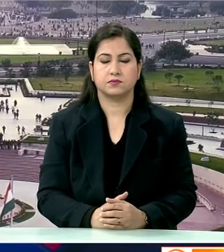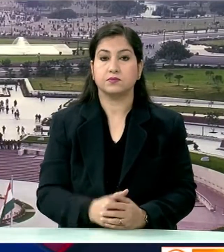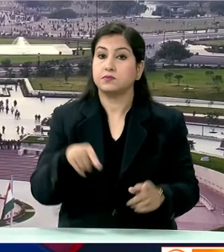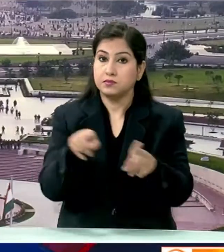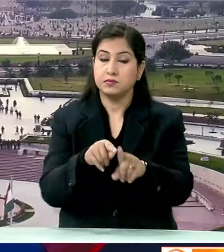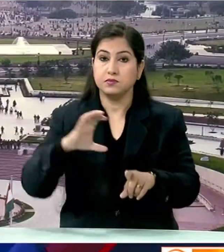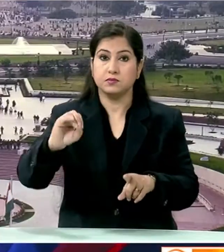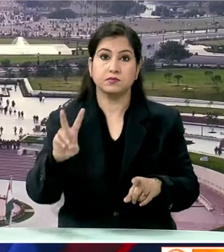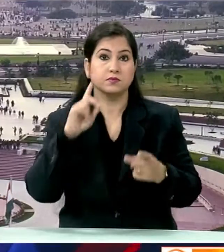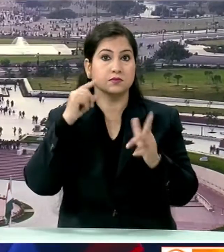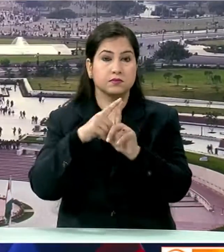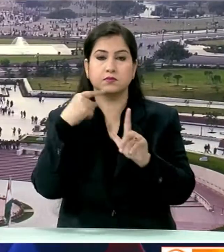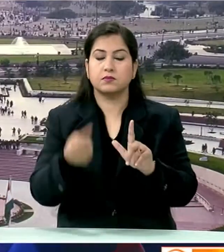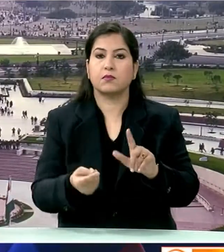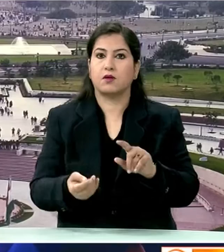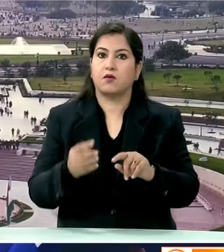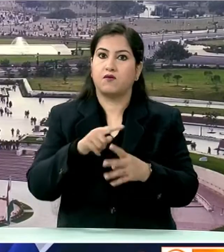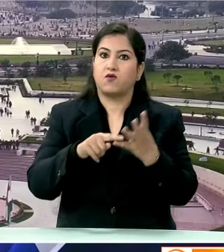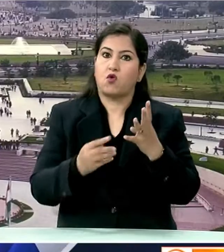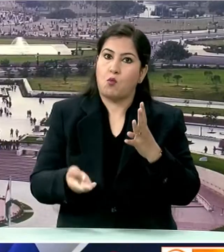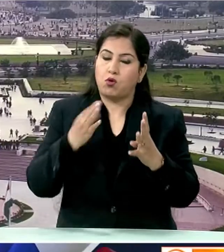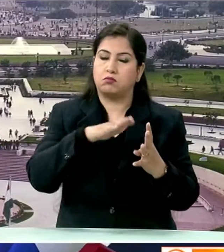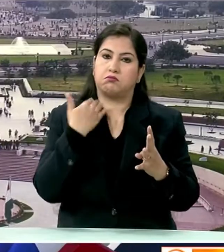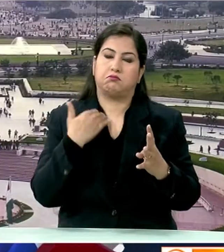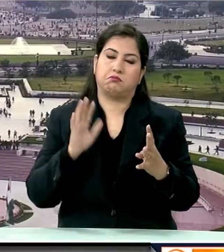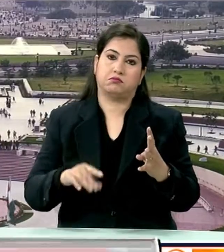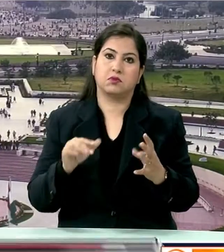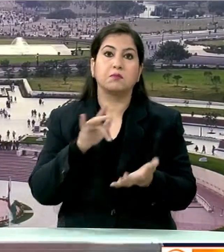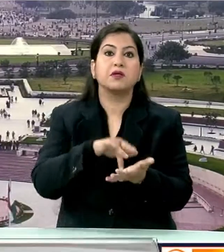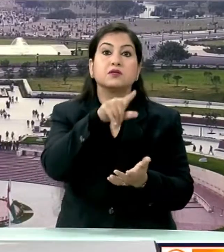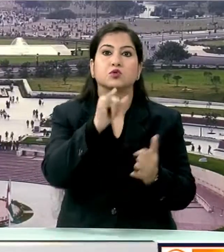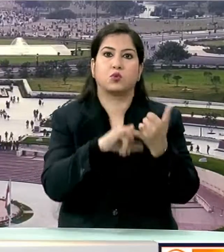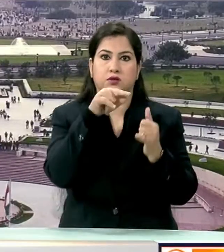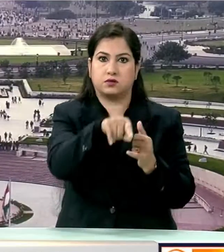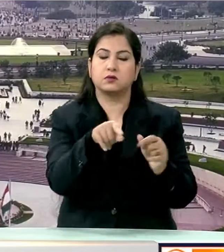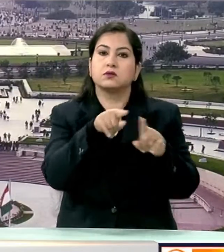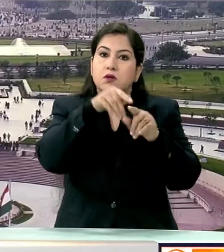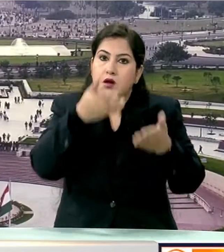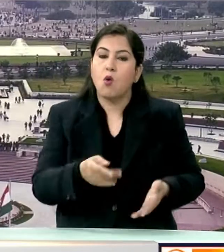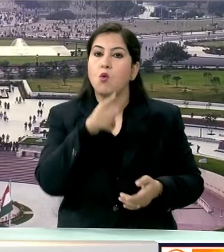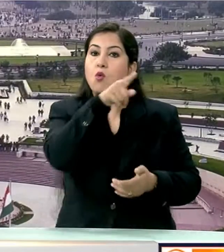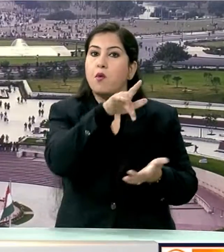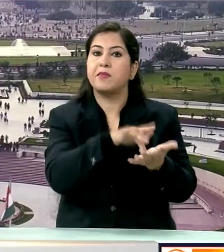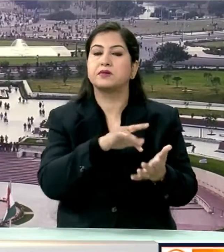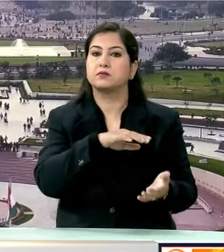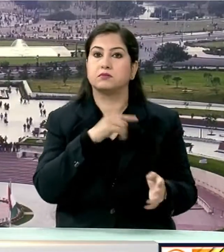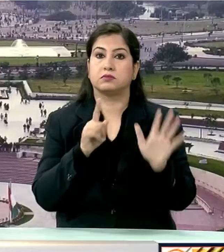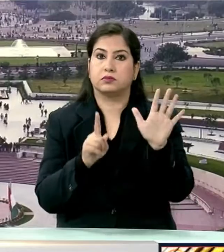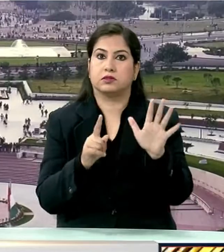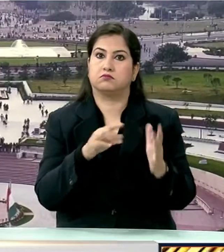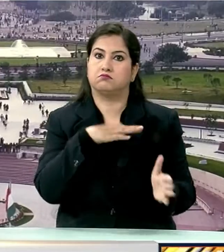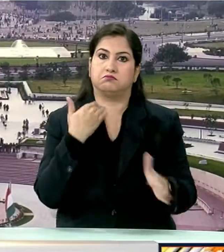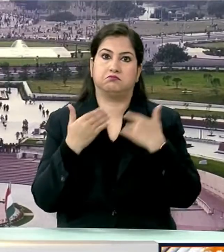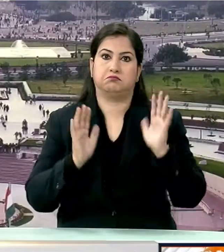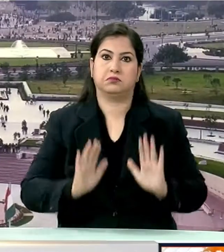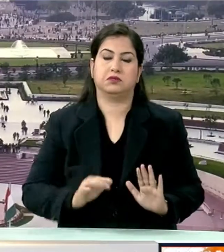And COVID-19 has claimed 4 more lives in the United States, taking the death toll in the country to 6. In Seattle, 6